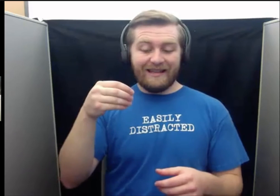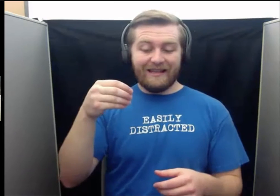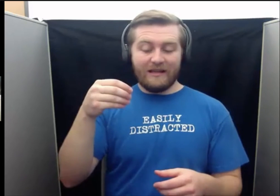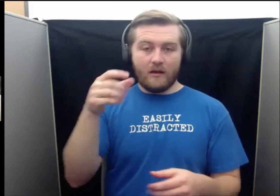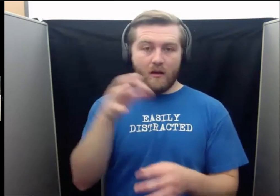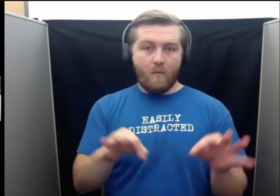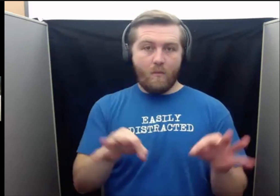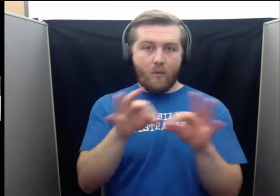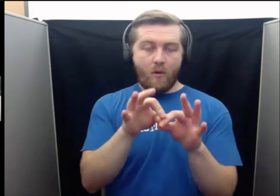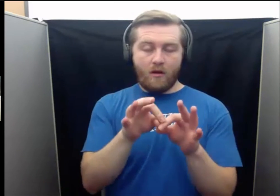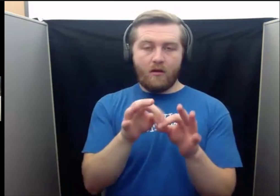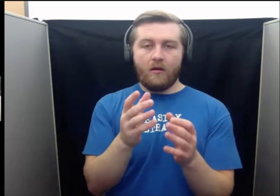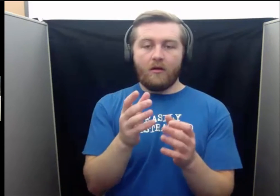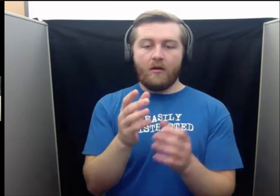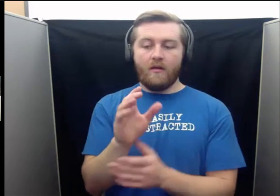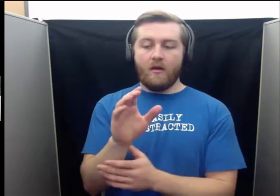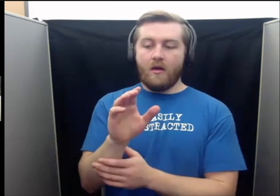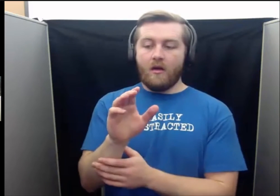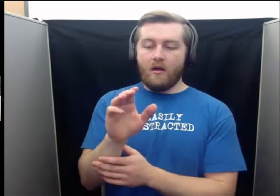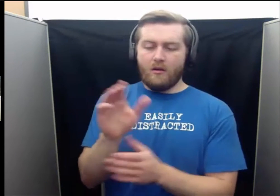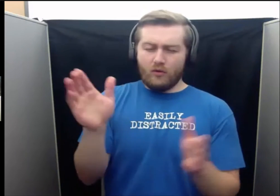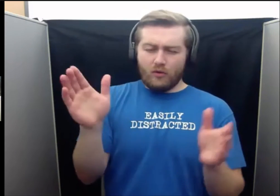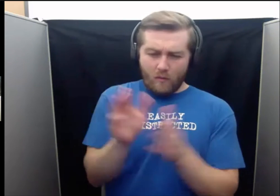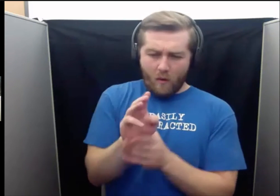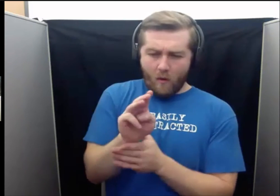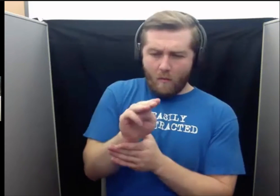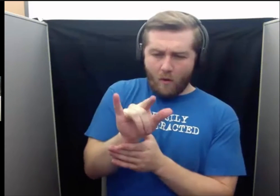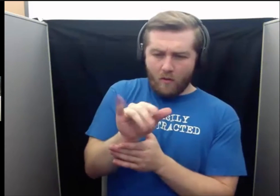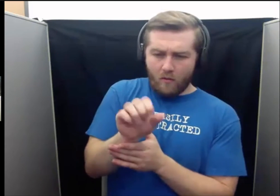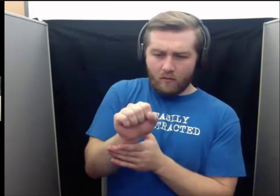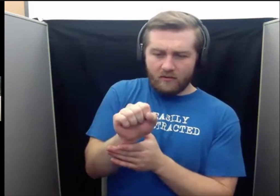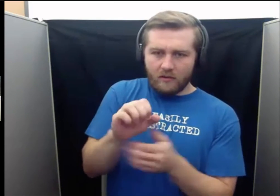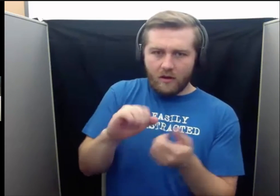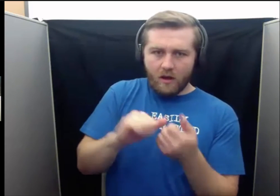air at different temperatures.